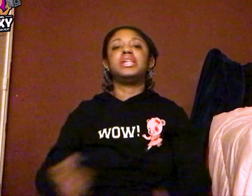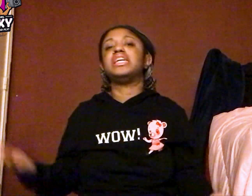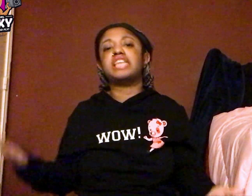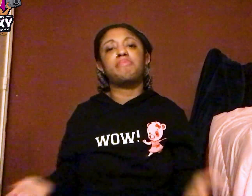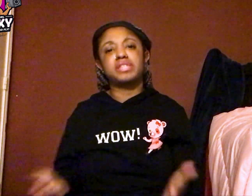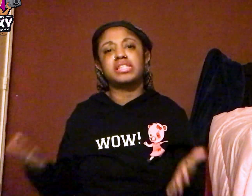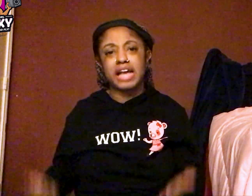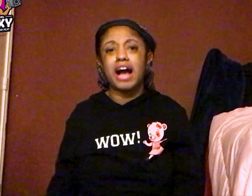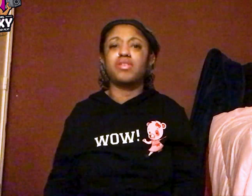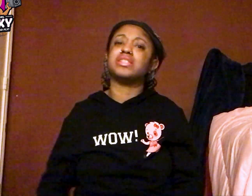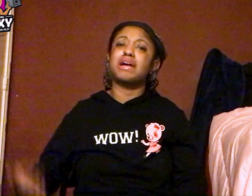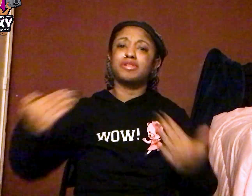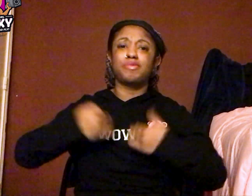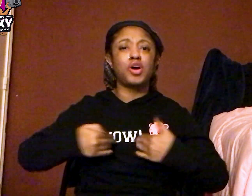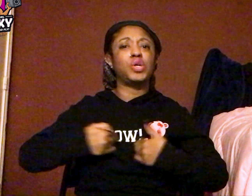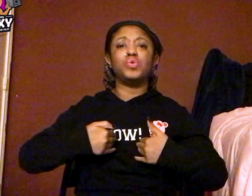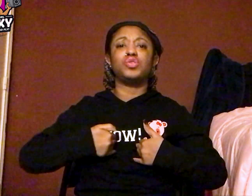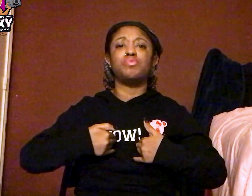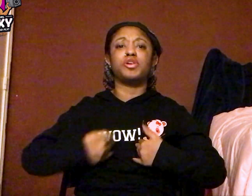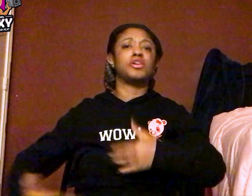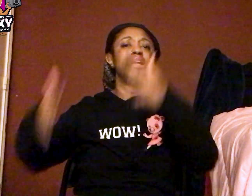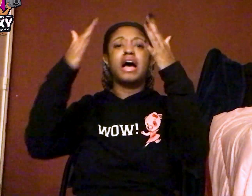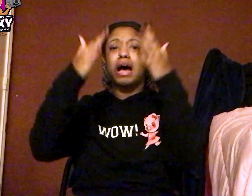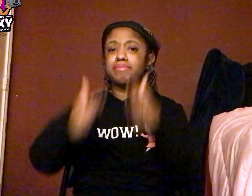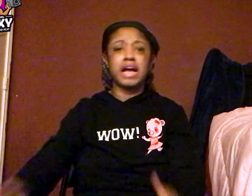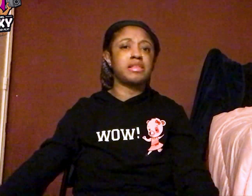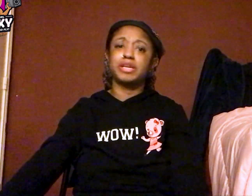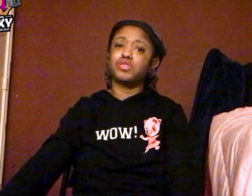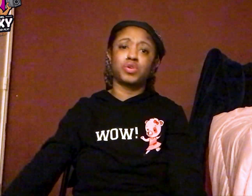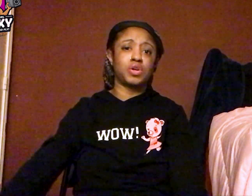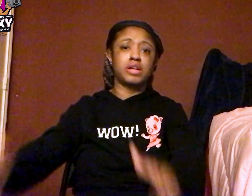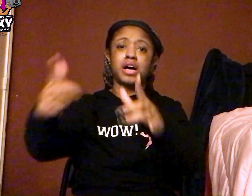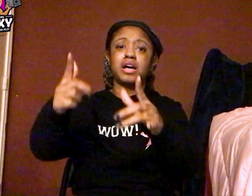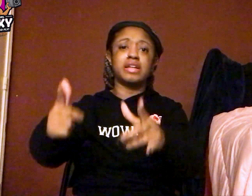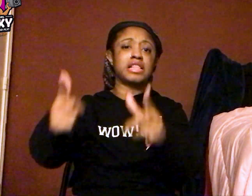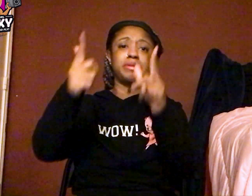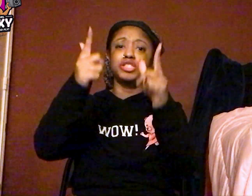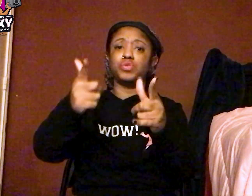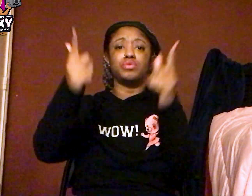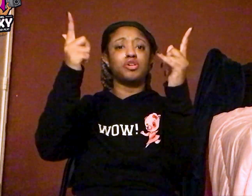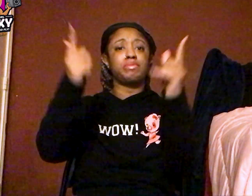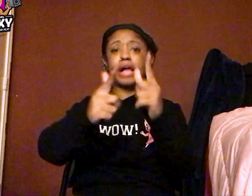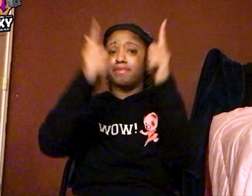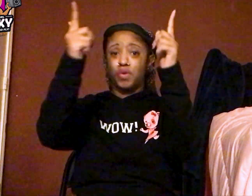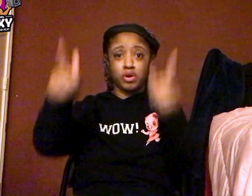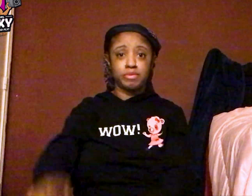Please help a sister out because I am a small YouTuber. I'm not the biggest YouTuber on the platform.